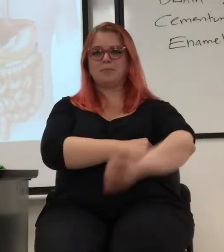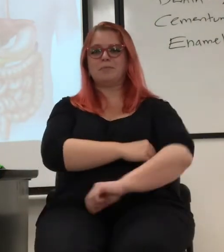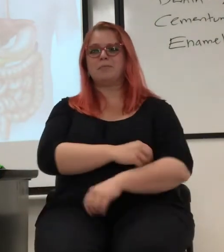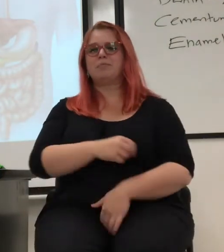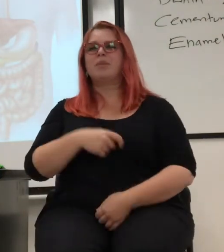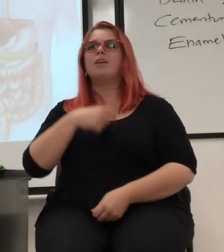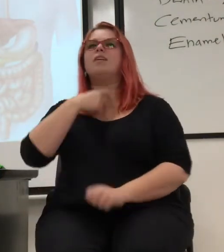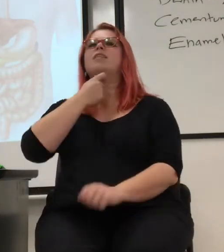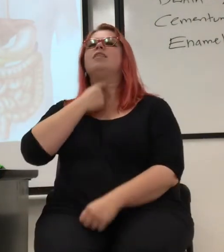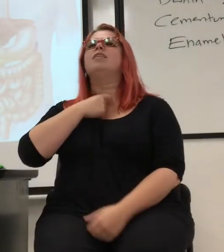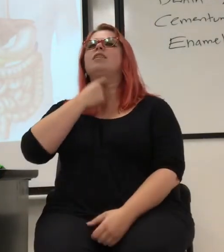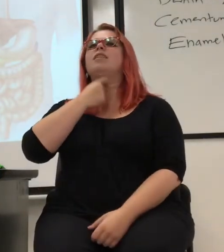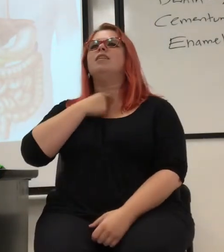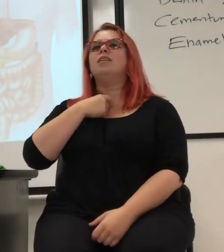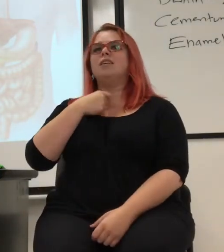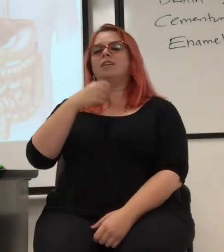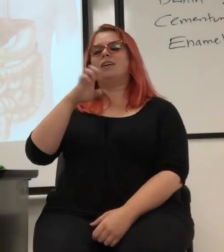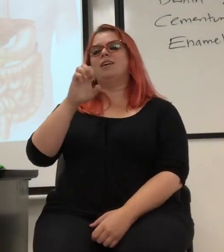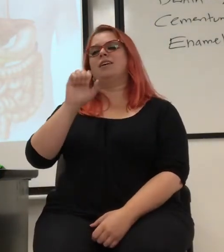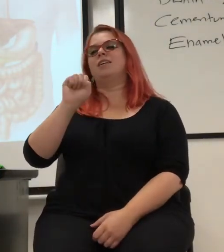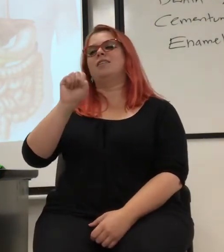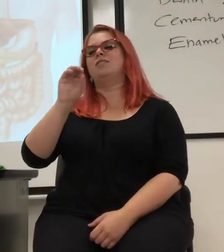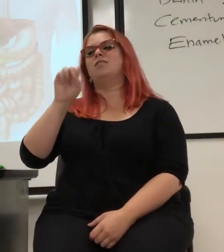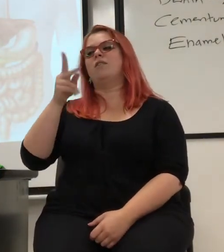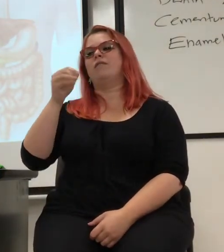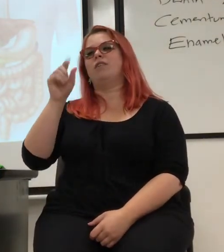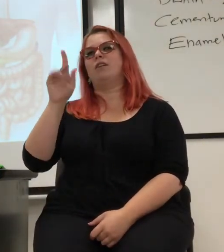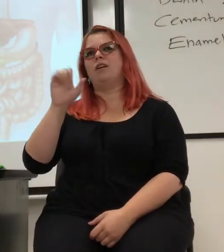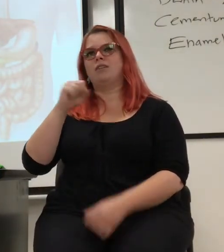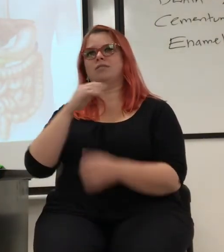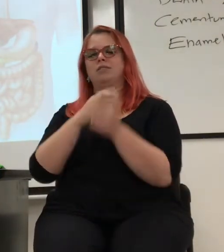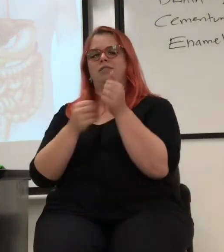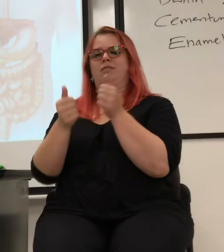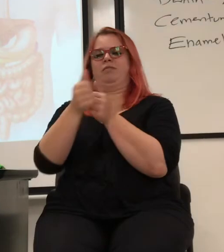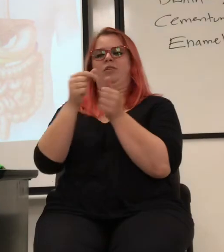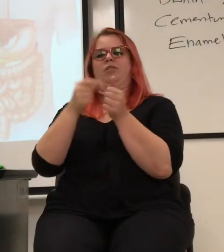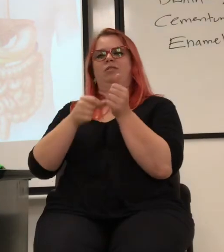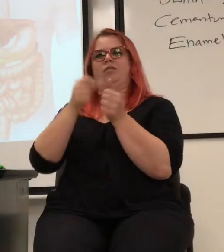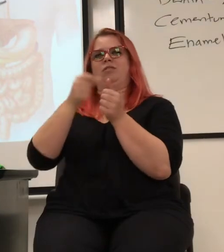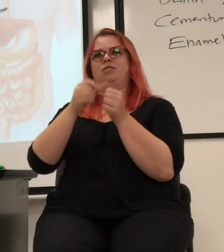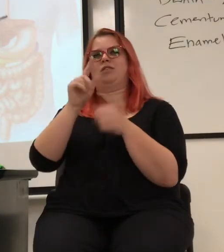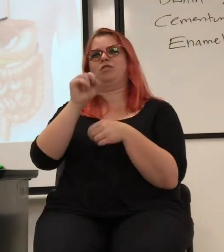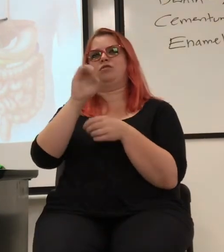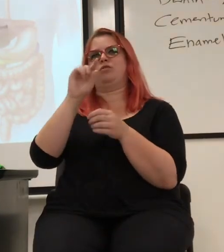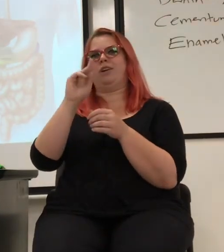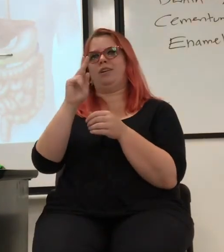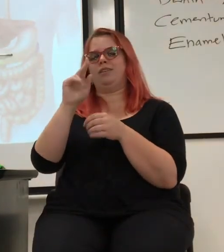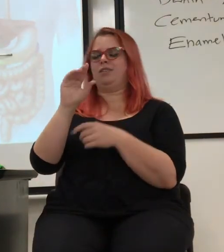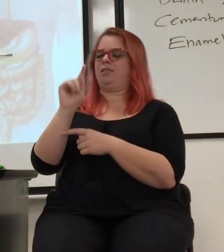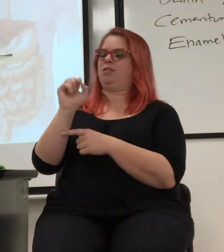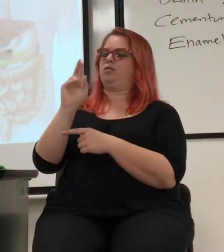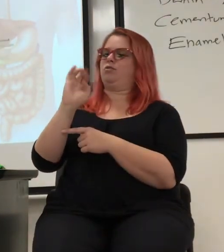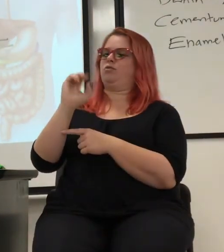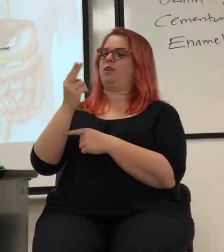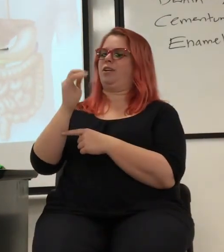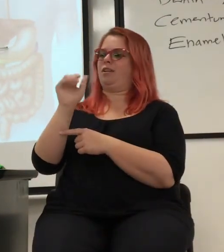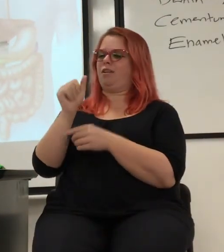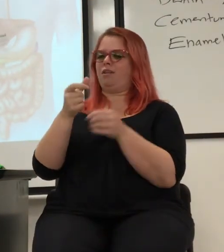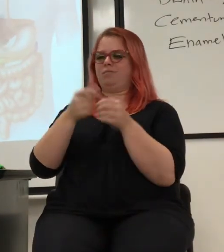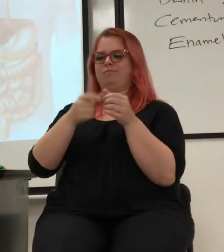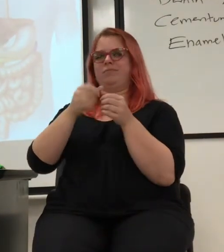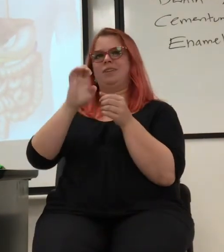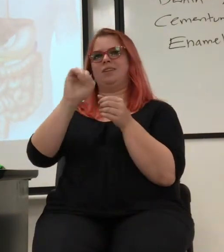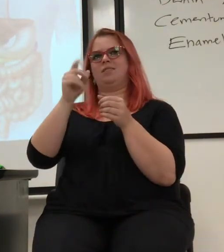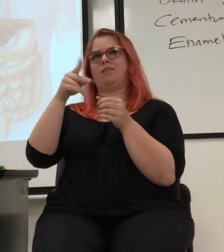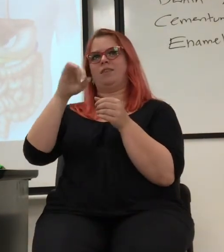The esophagus is posterior to the trachea. It's in the mediastinum, and it's a straight shot to the stomach. There is